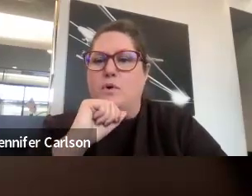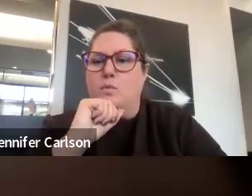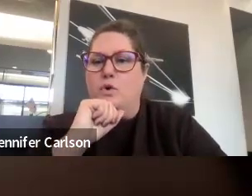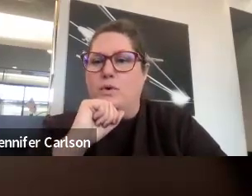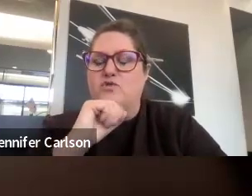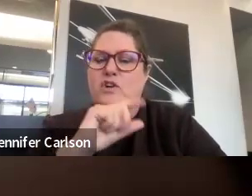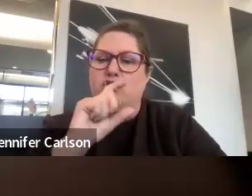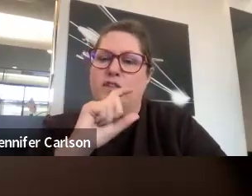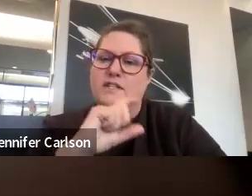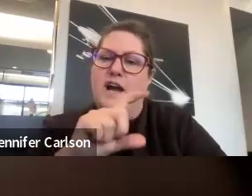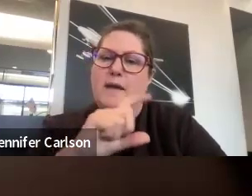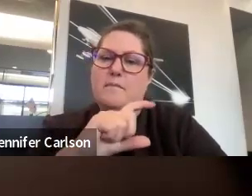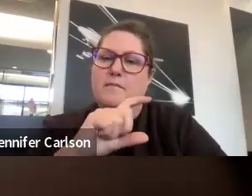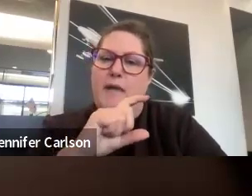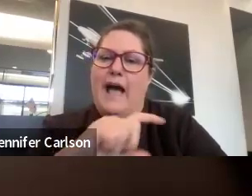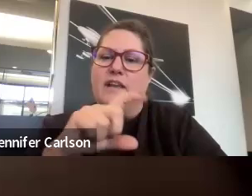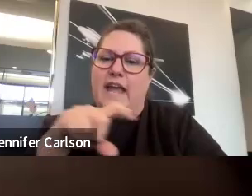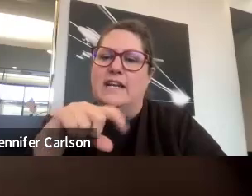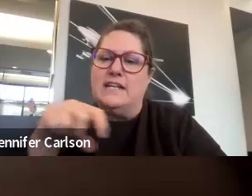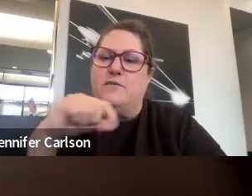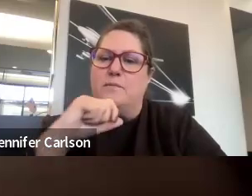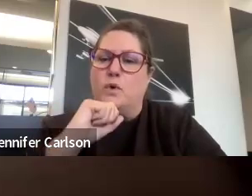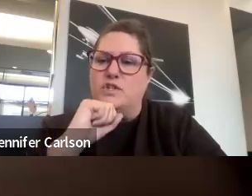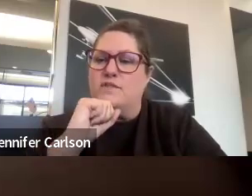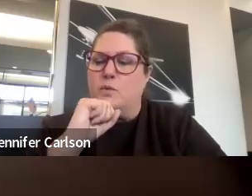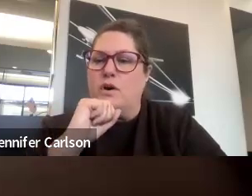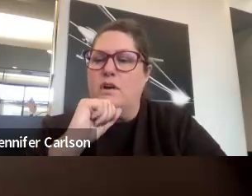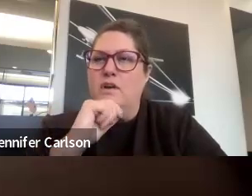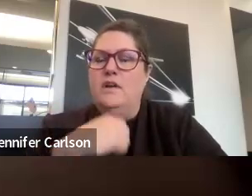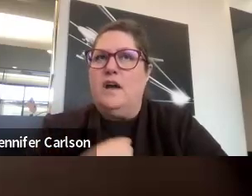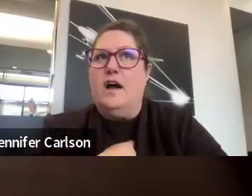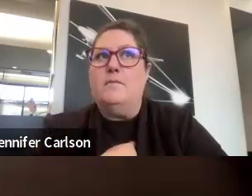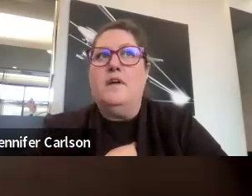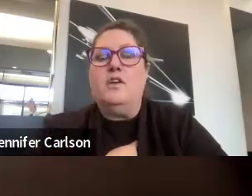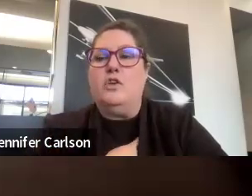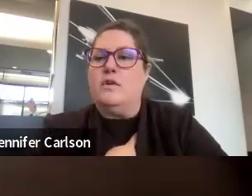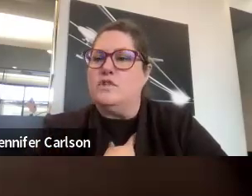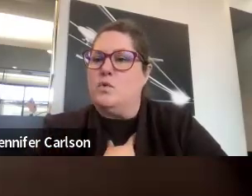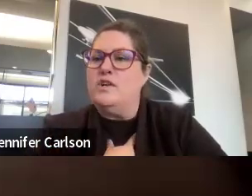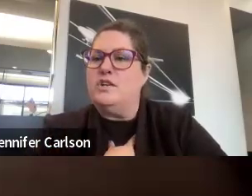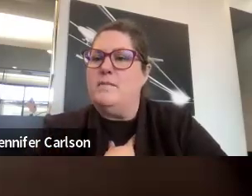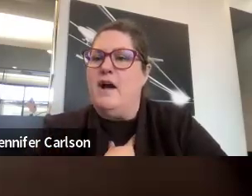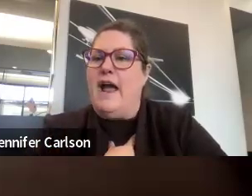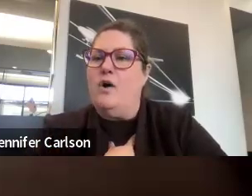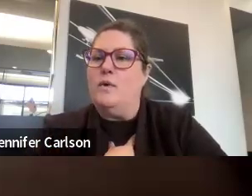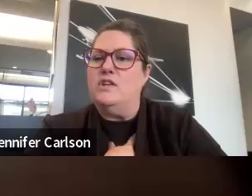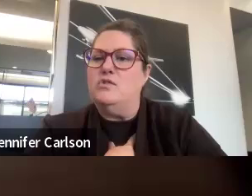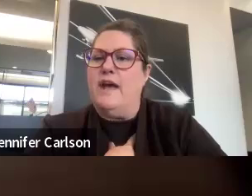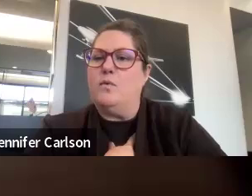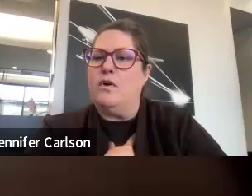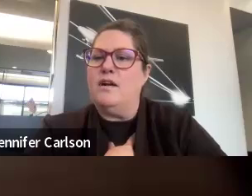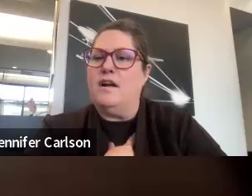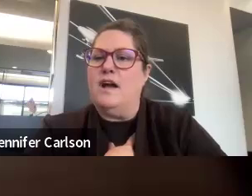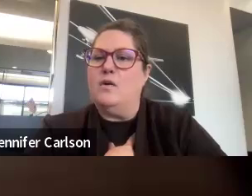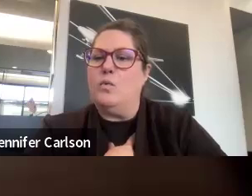them, but we'll restructure the time allocated in different portions of the work. There was a question about how we do